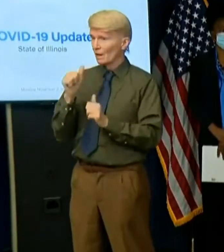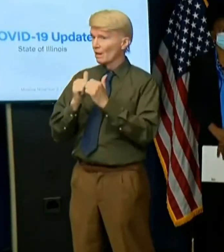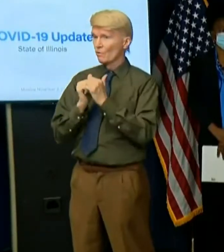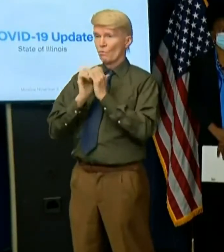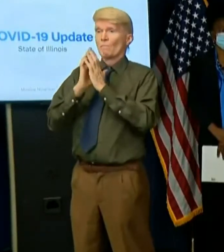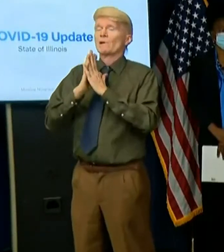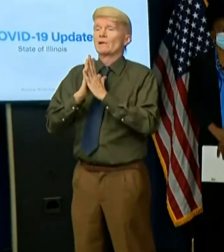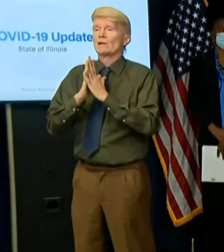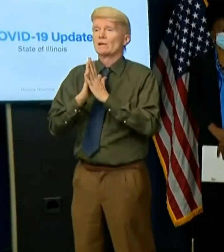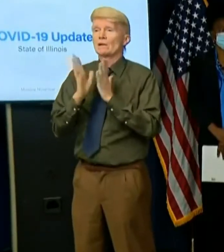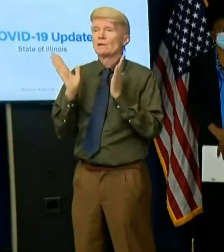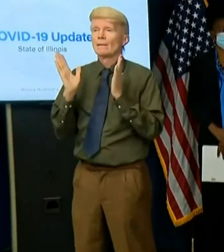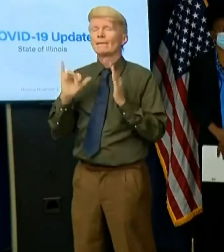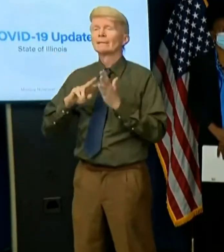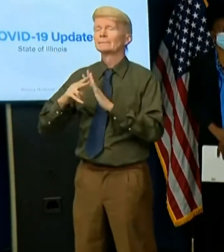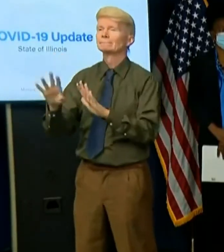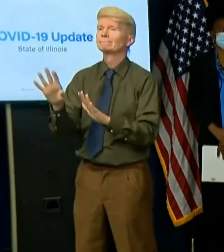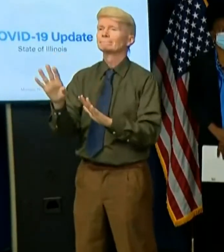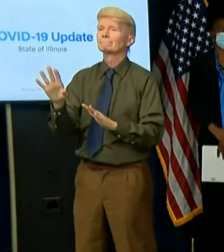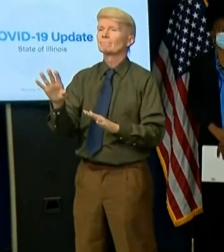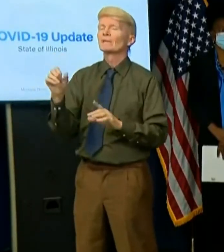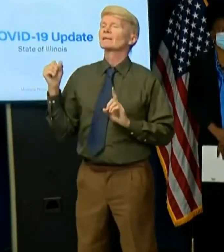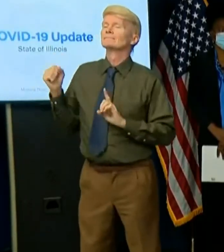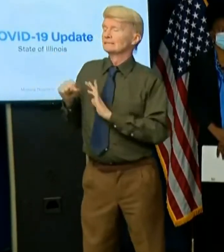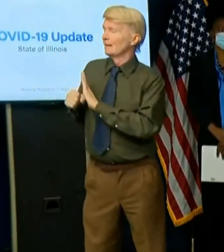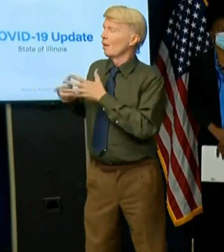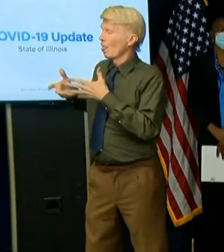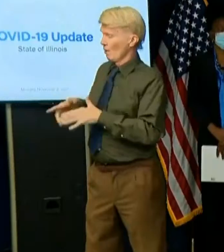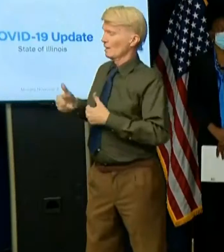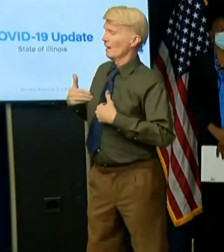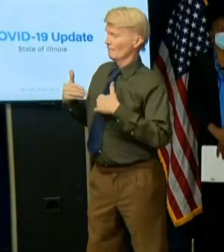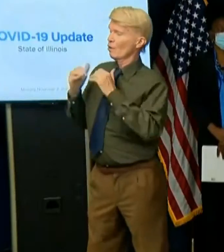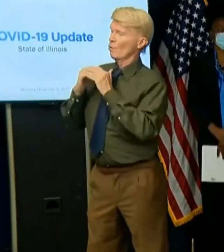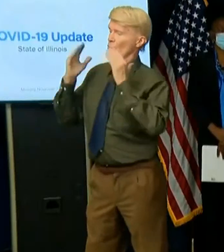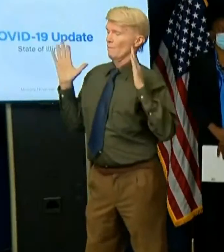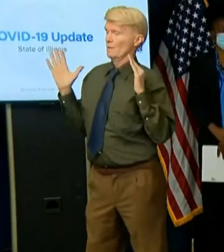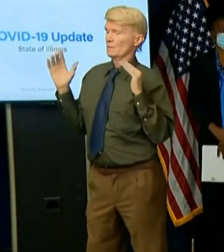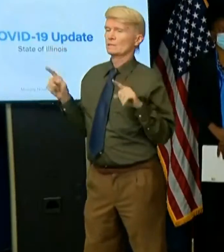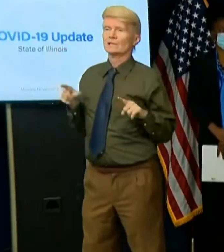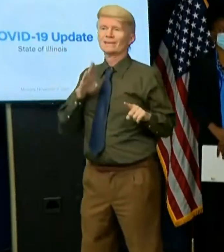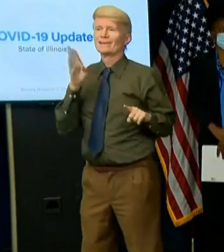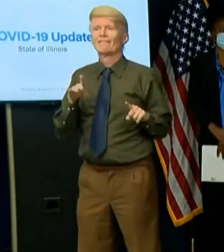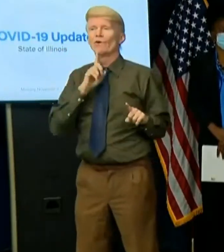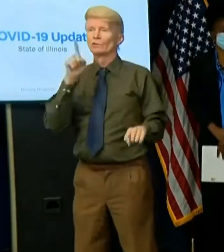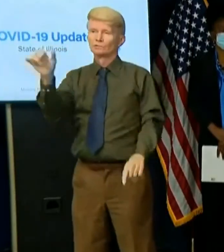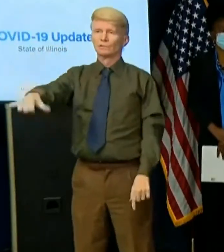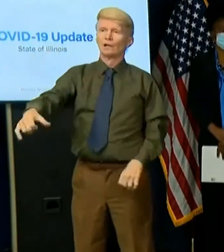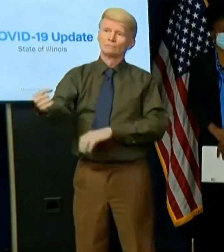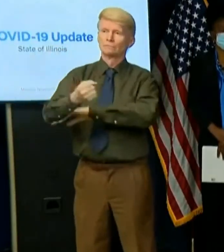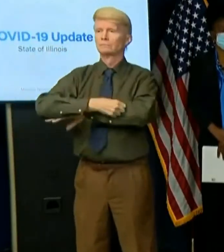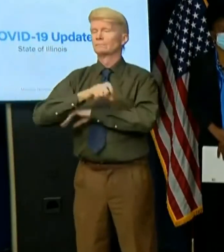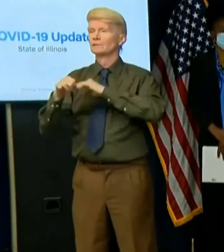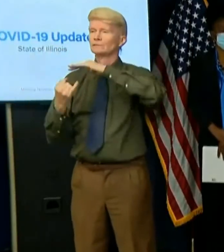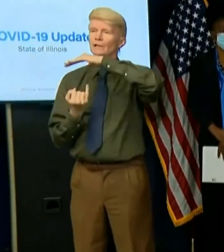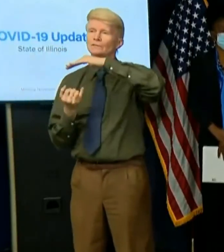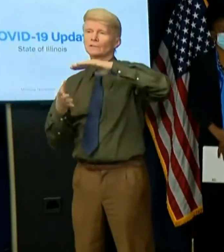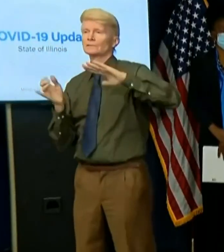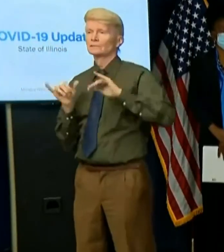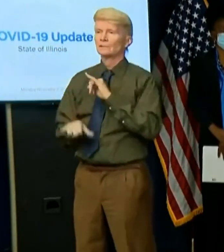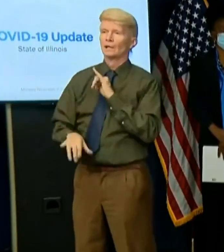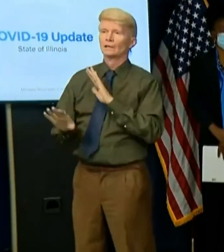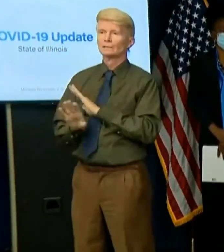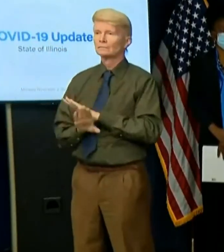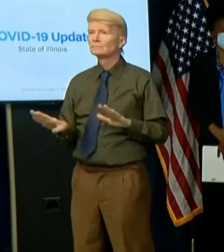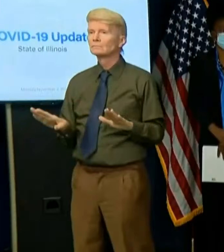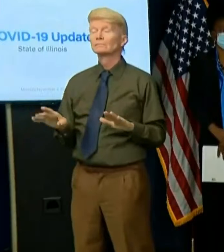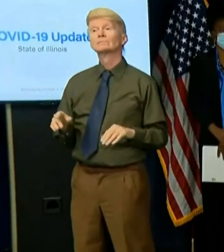up, that were completely open and never put in a stay-at-home order or never did anything really in terms of